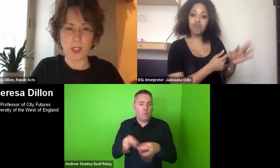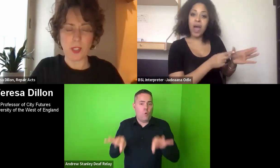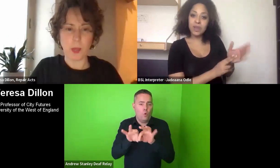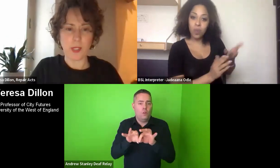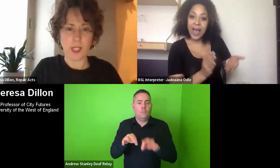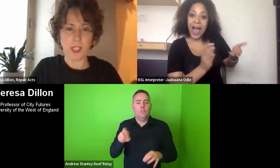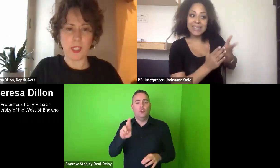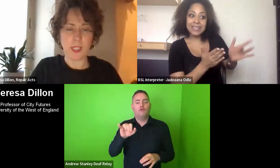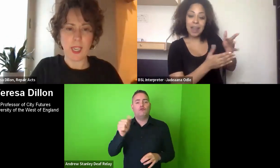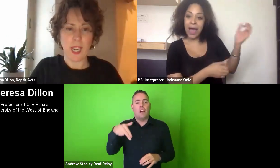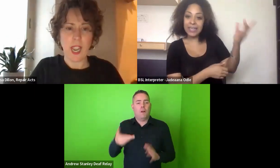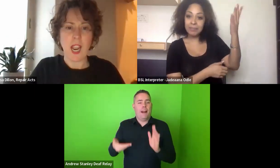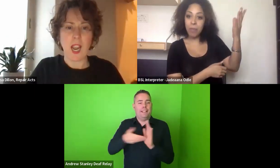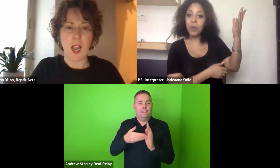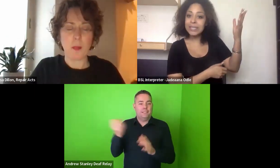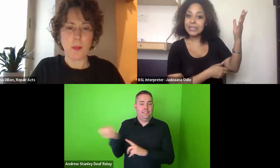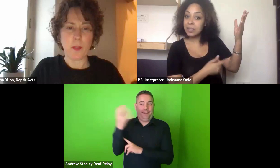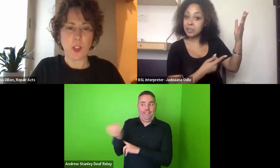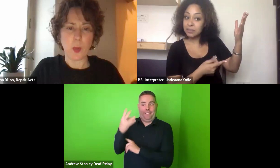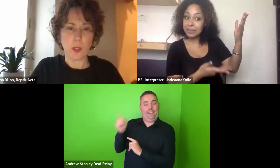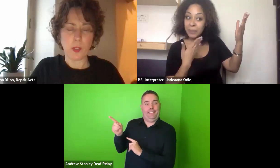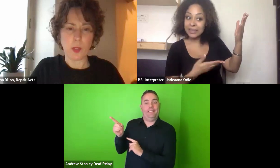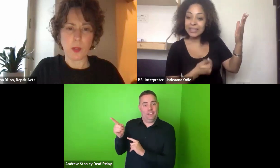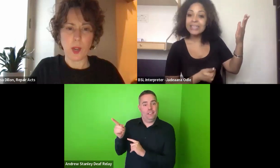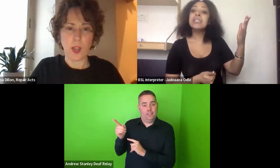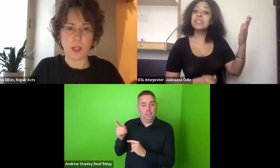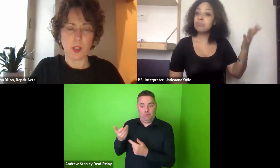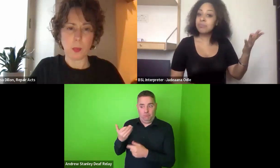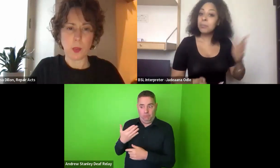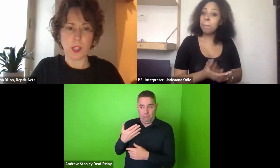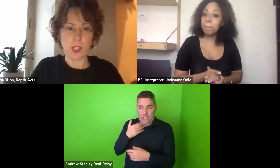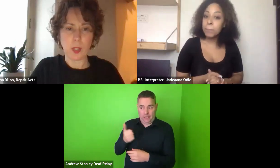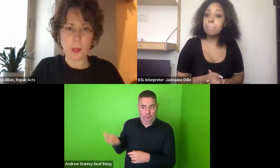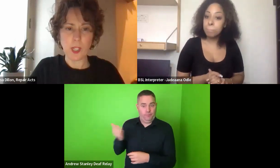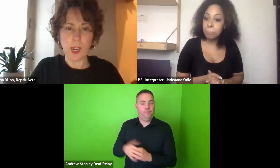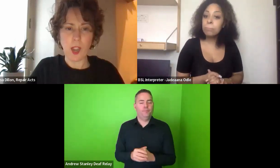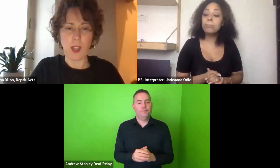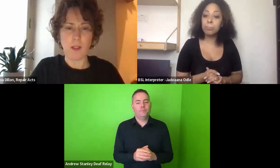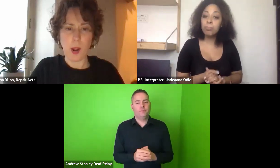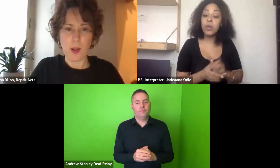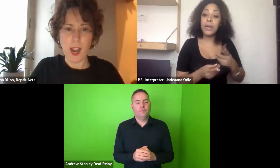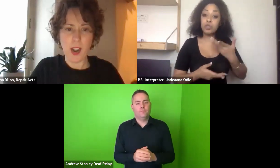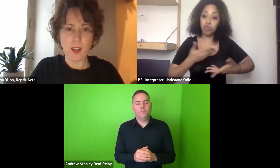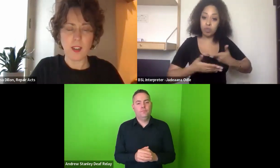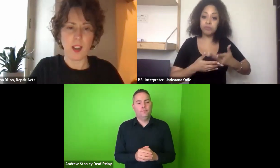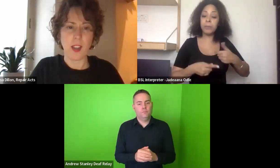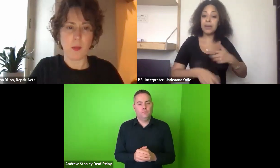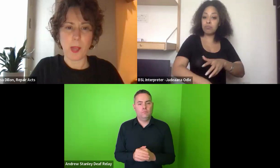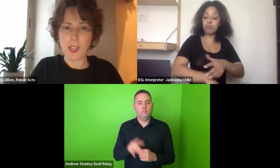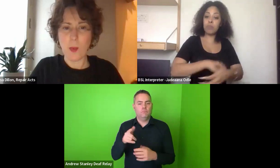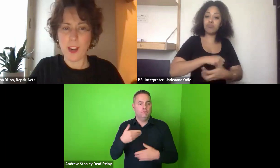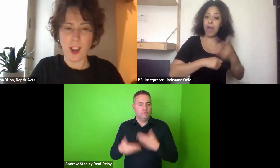this point to the presentations. For those of you to support the description, I have brown hair,